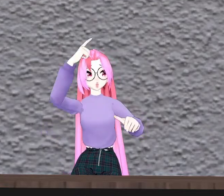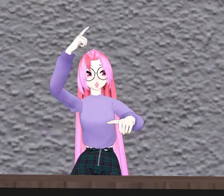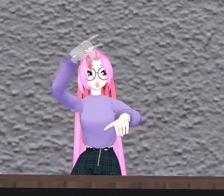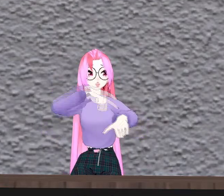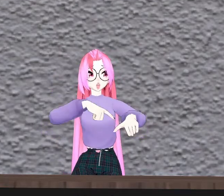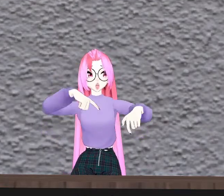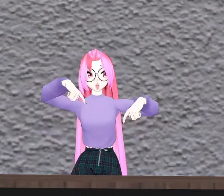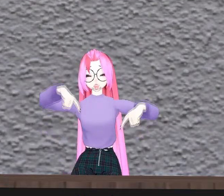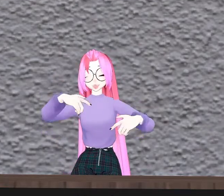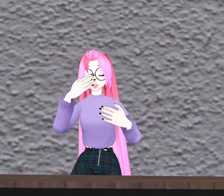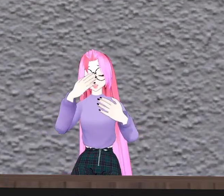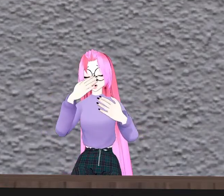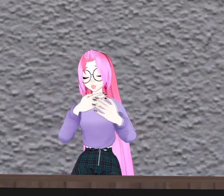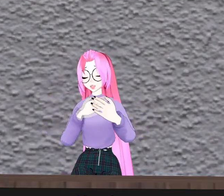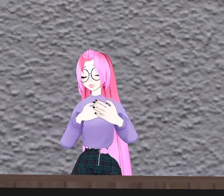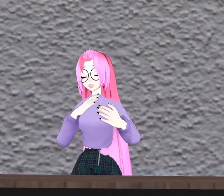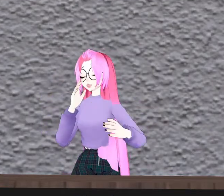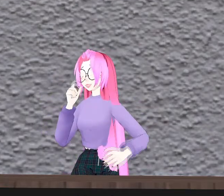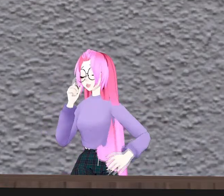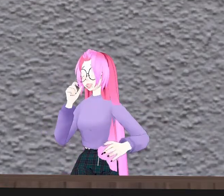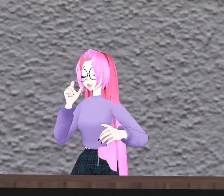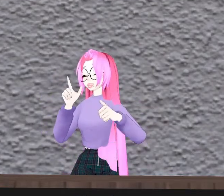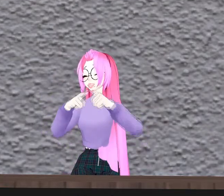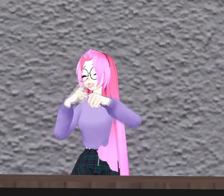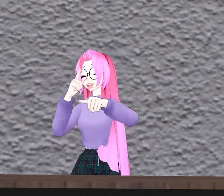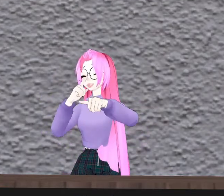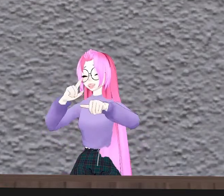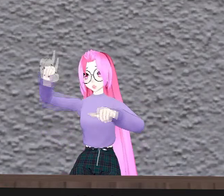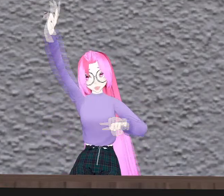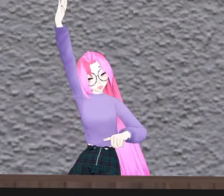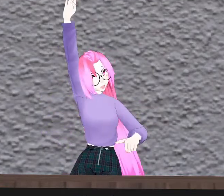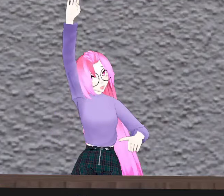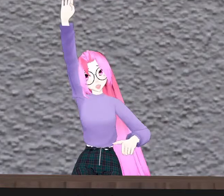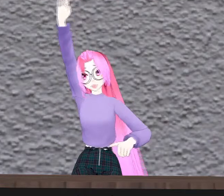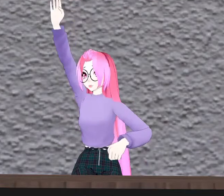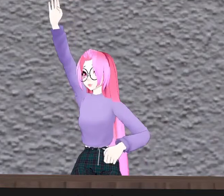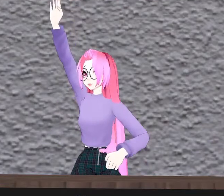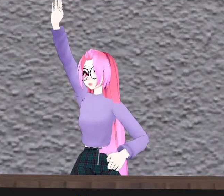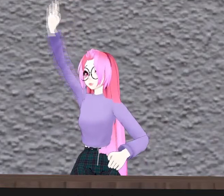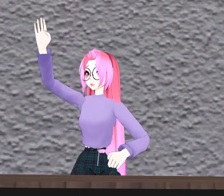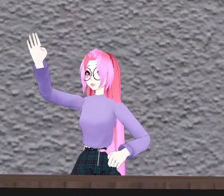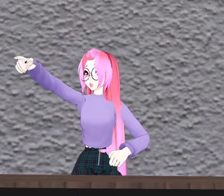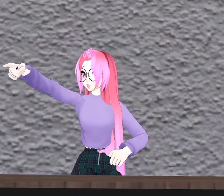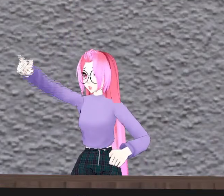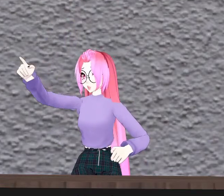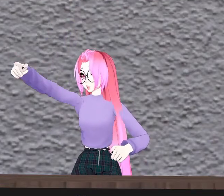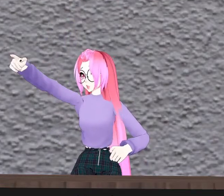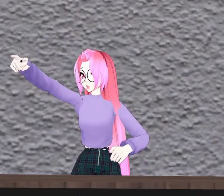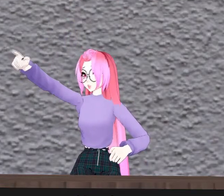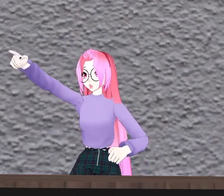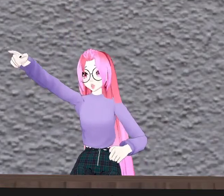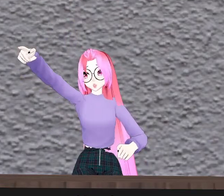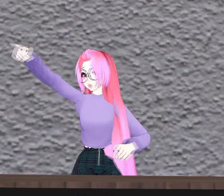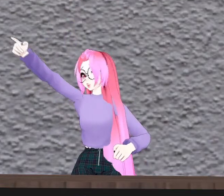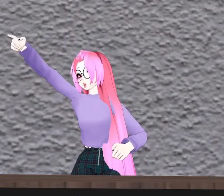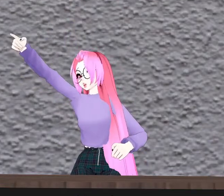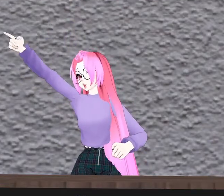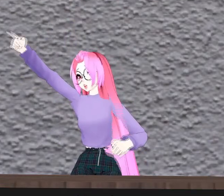first time at a lesson? Who's your first timers? Raise your hand! Raise your first timer! You're a first timer! You're a